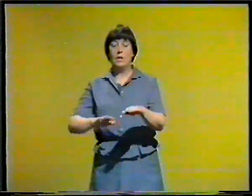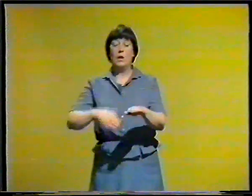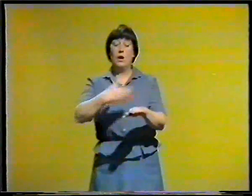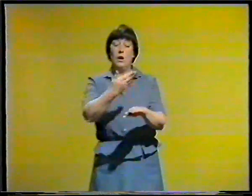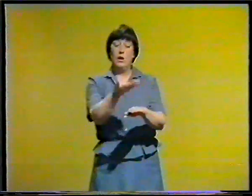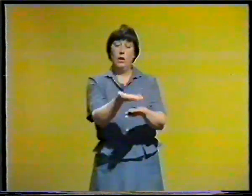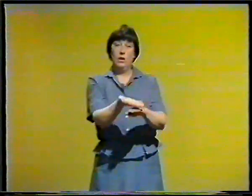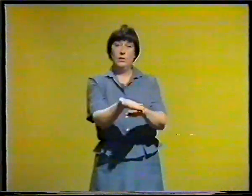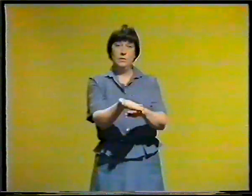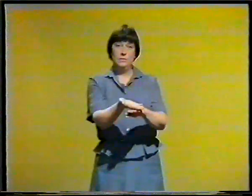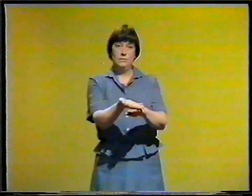On.